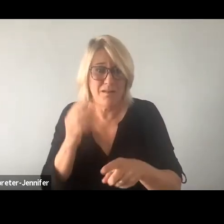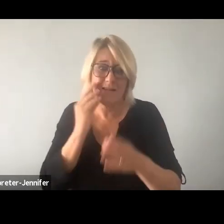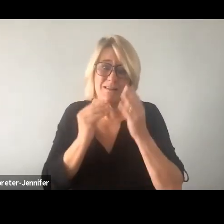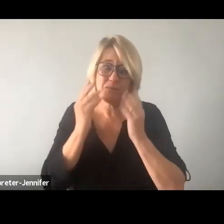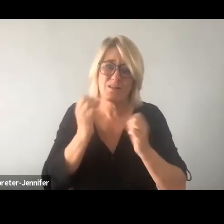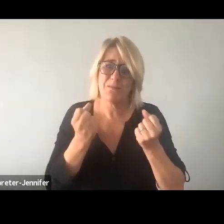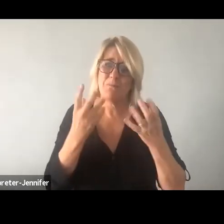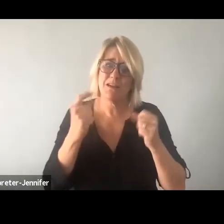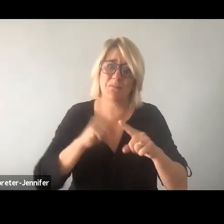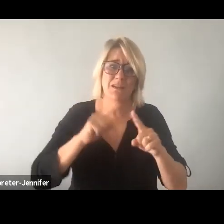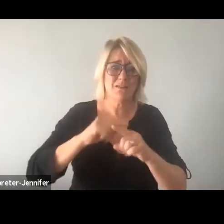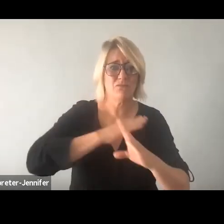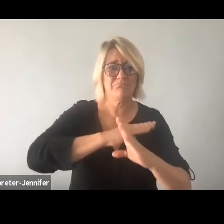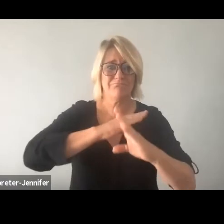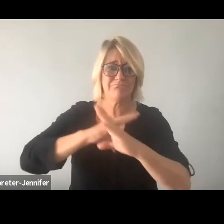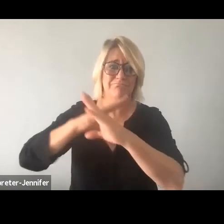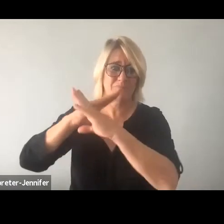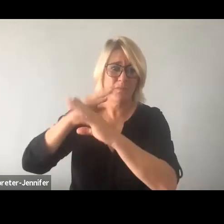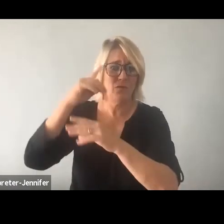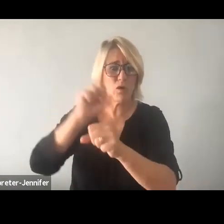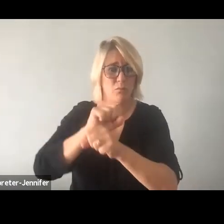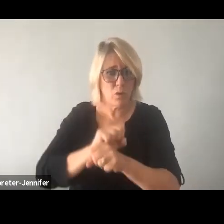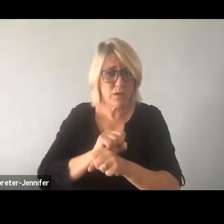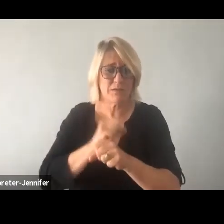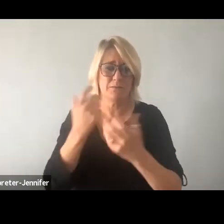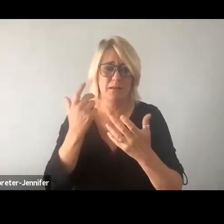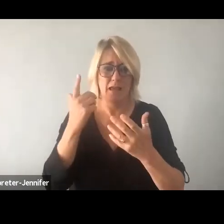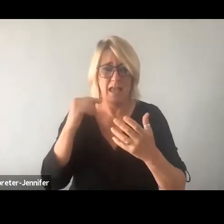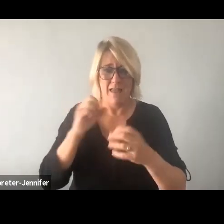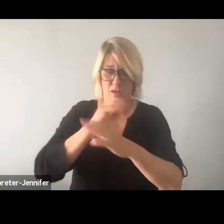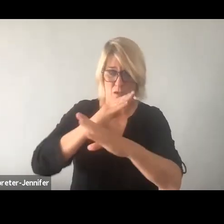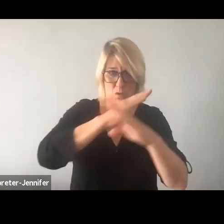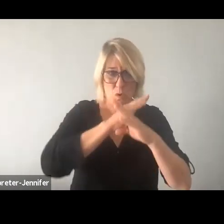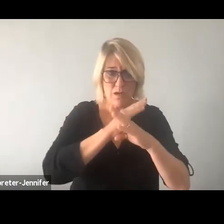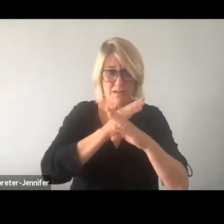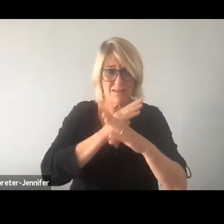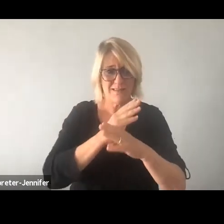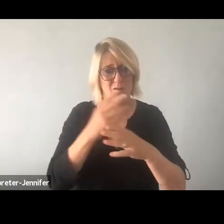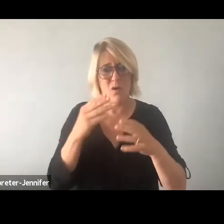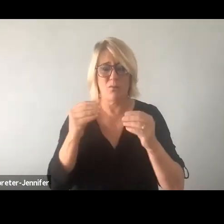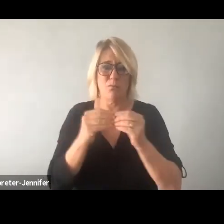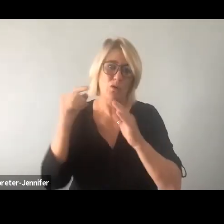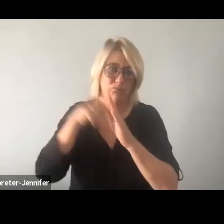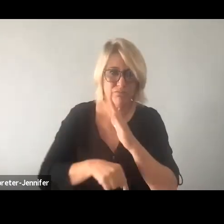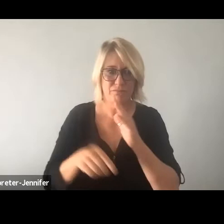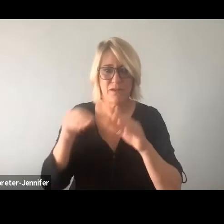barriers to employment. And again, those barriers are compounded in rural areas. Disabled employees are also